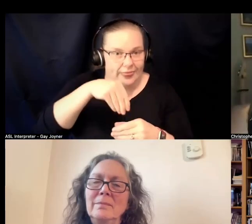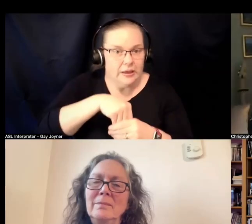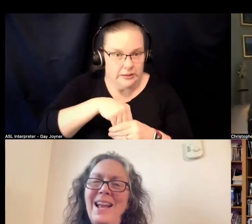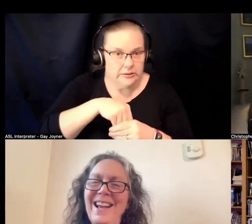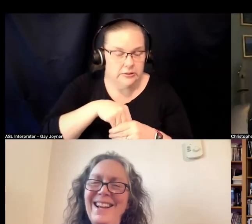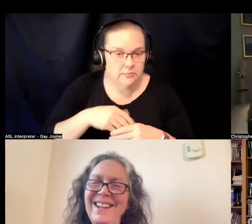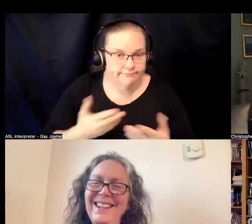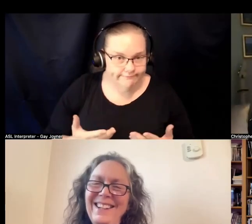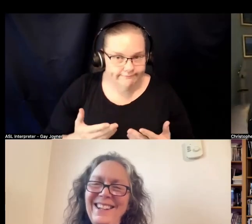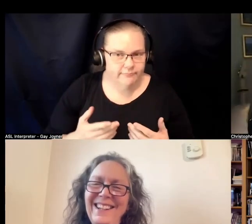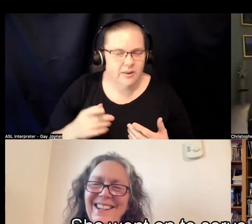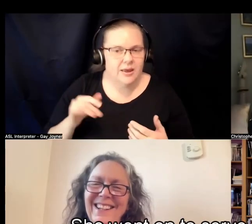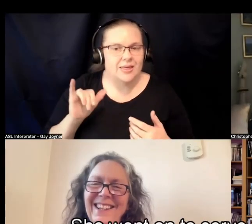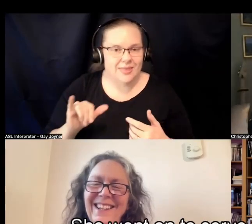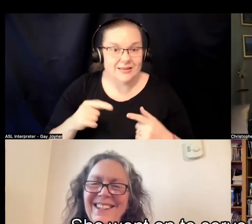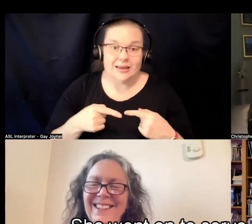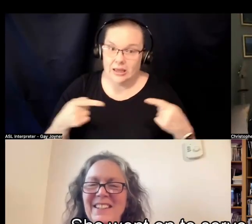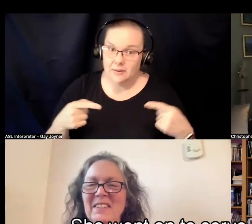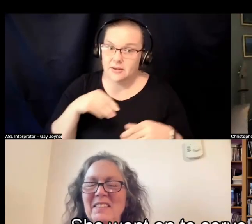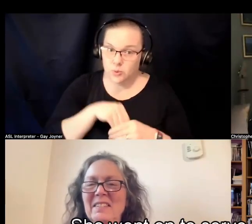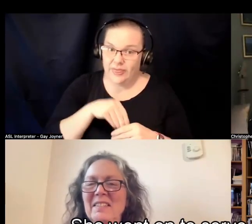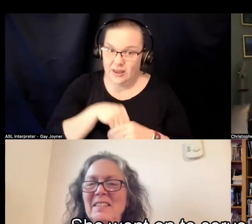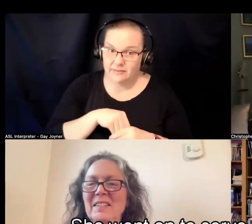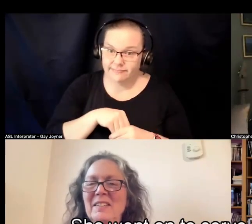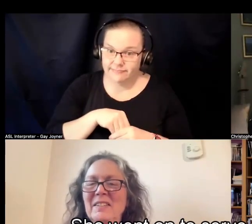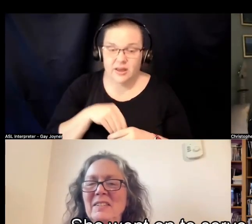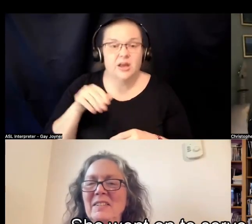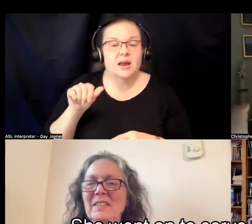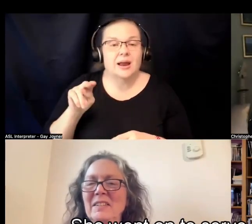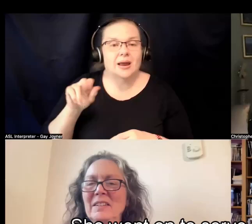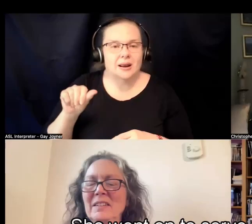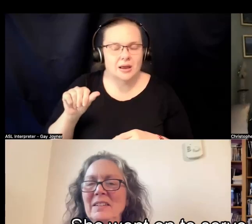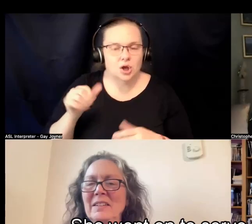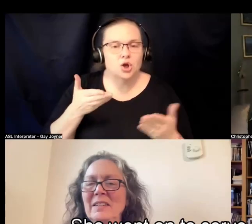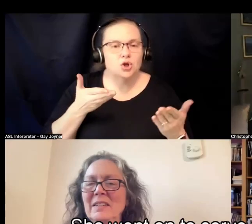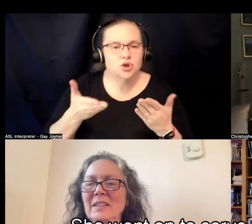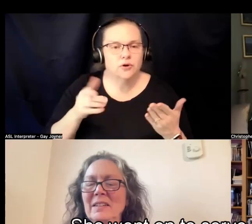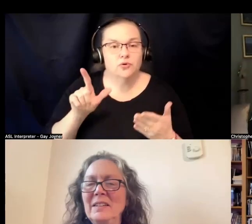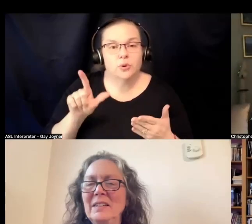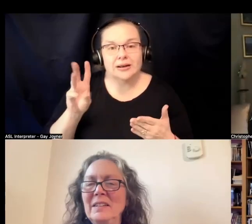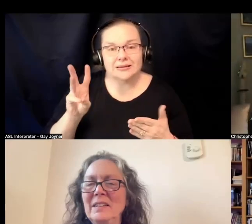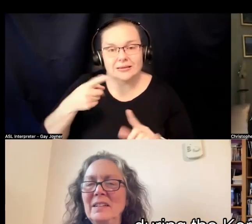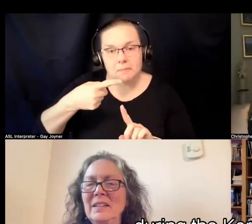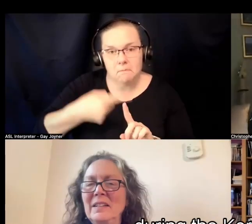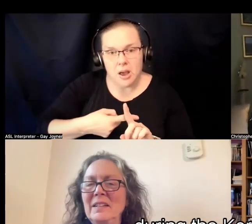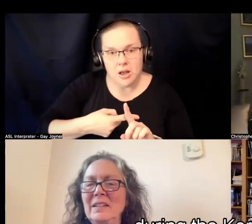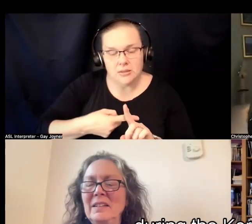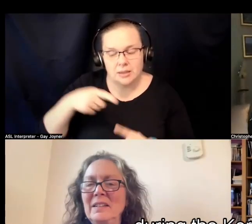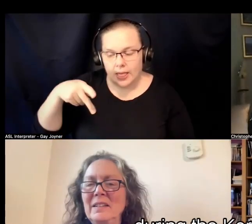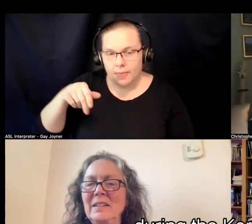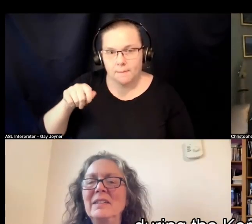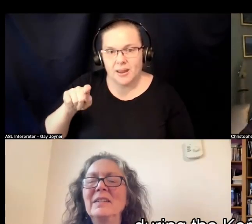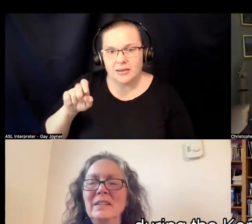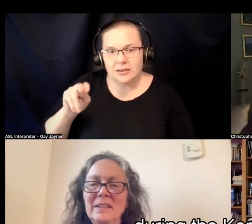So that's enemies within. She went on to serve 26 months at the Pentagon during the